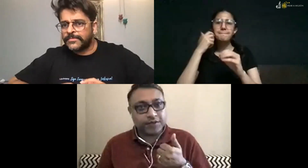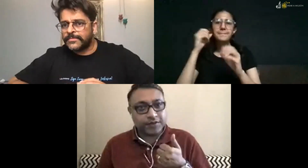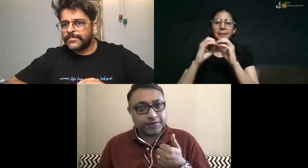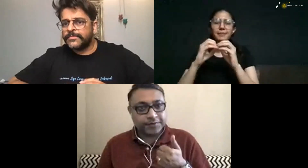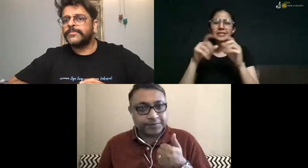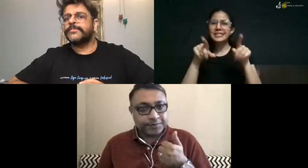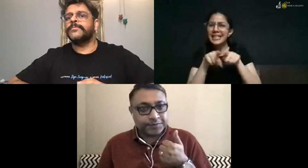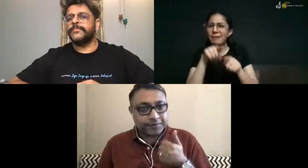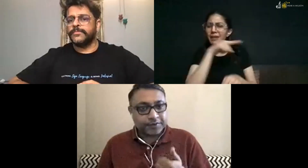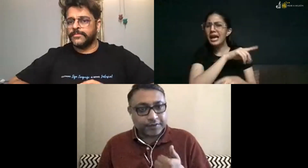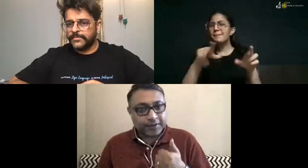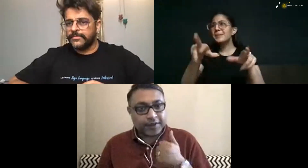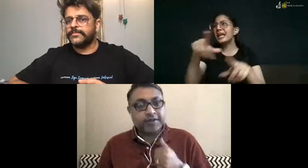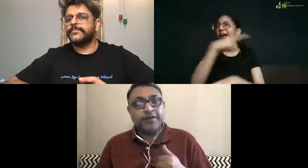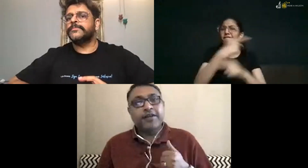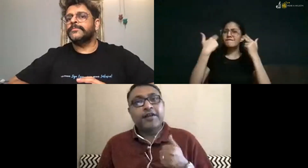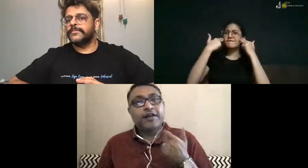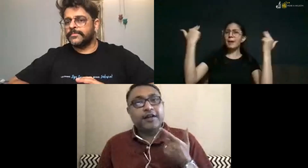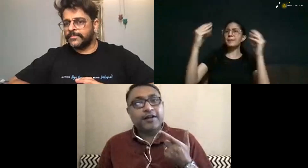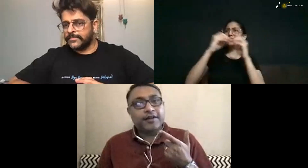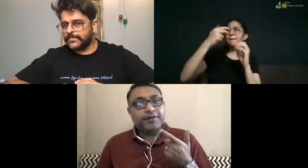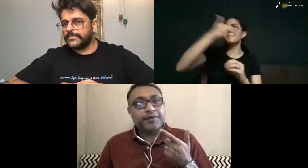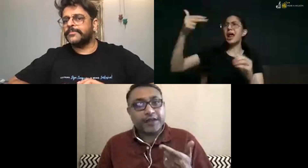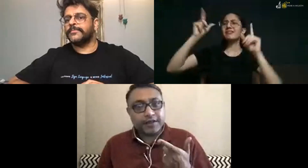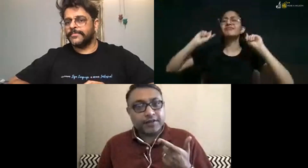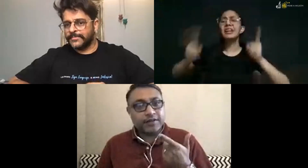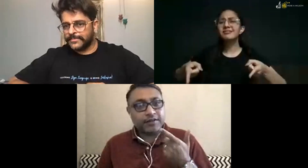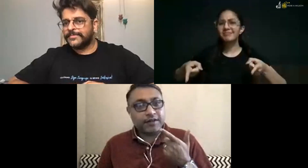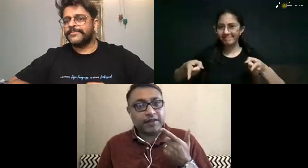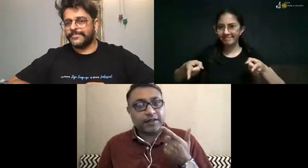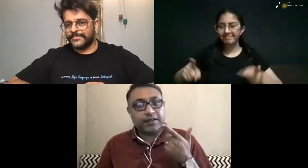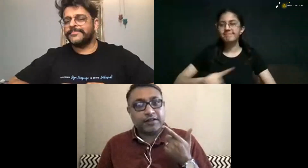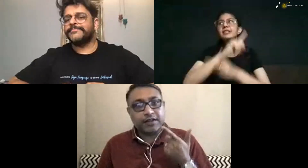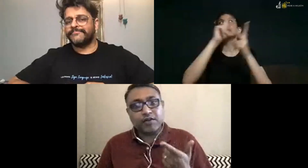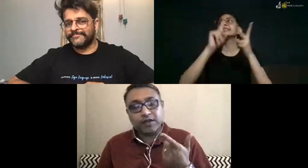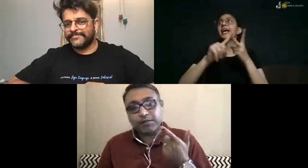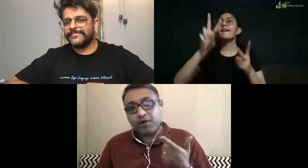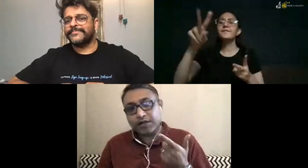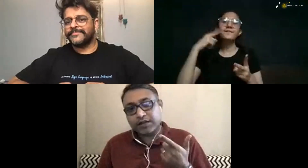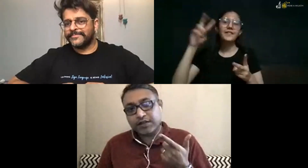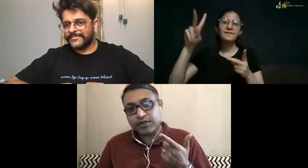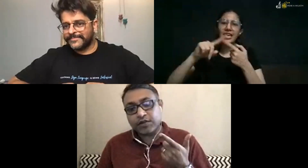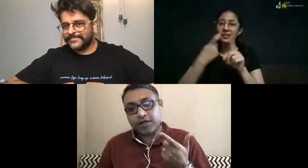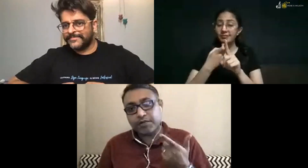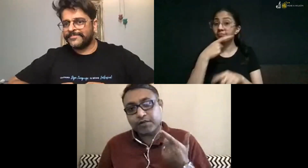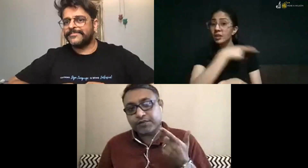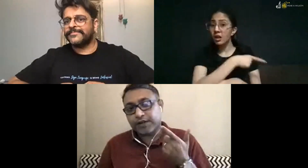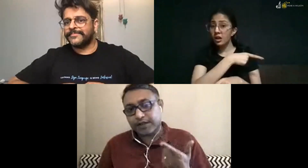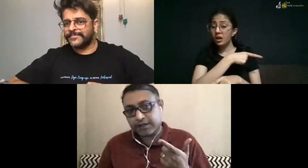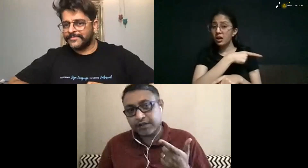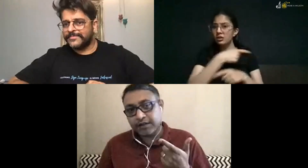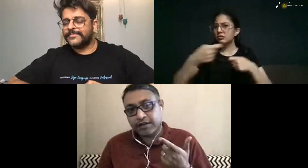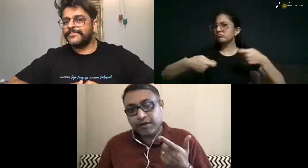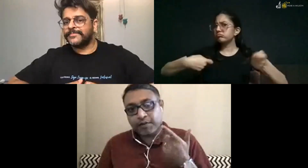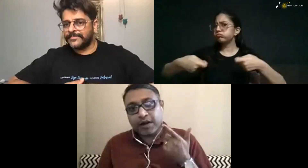country, correct? Vivek, I think the technology and the products that he's talking about is